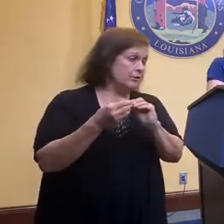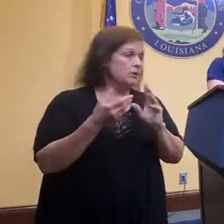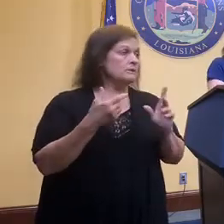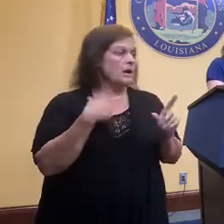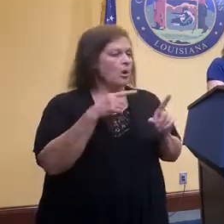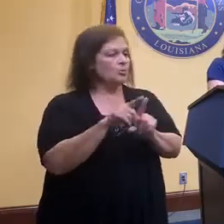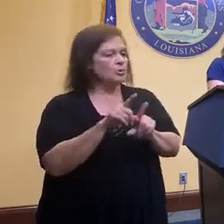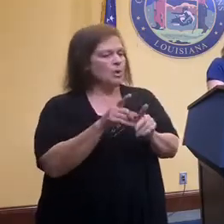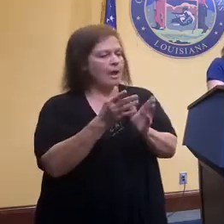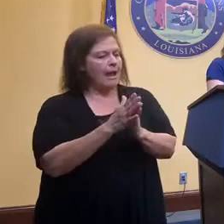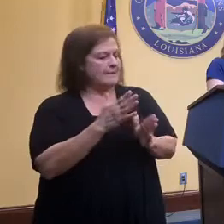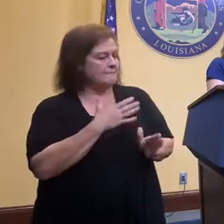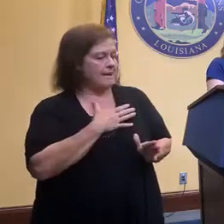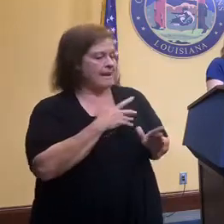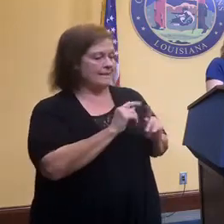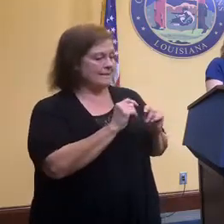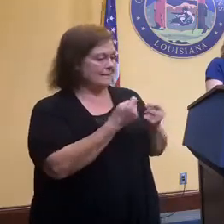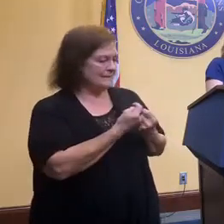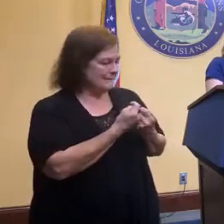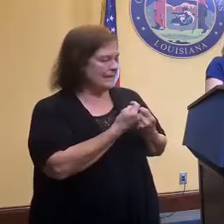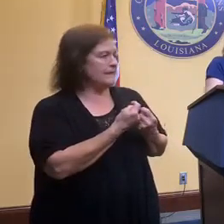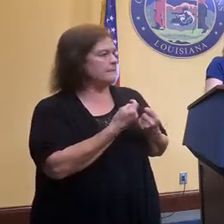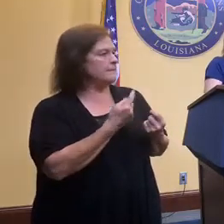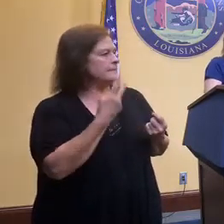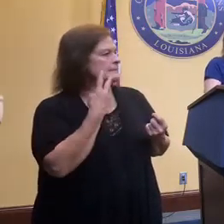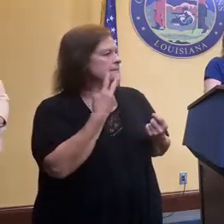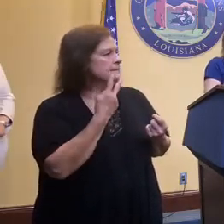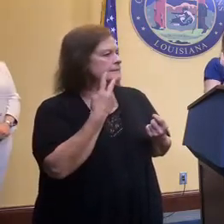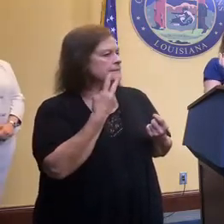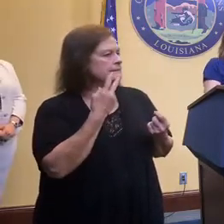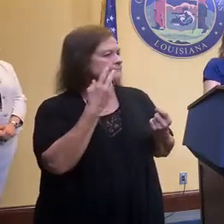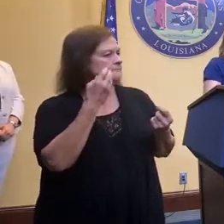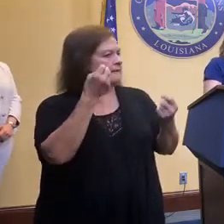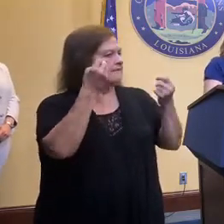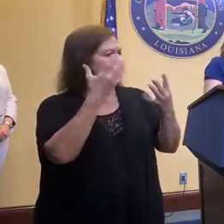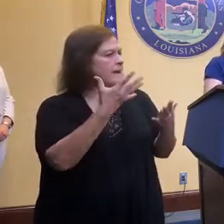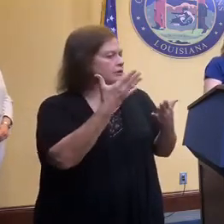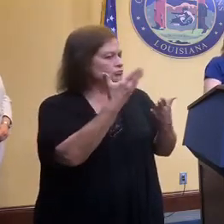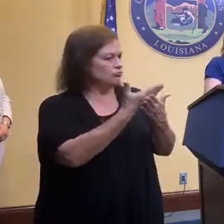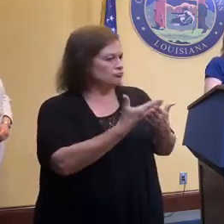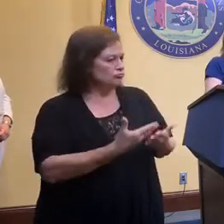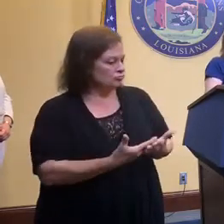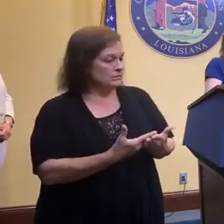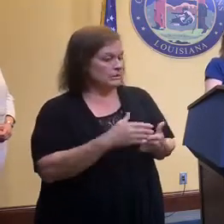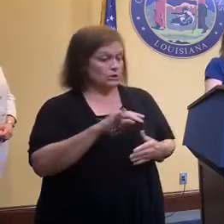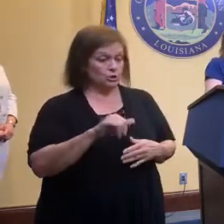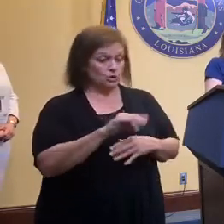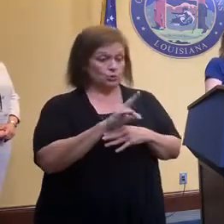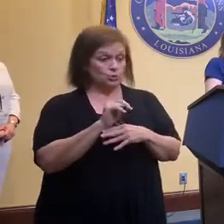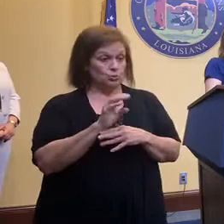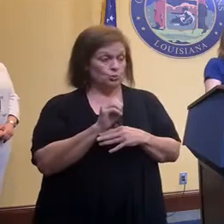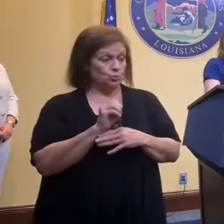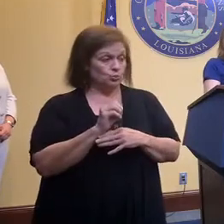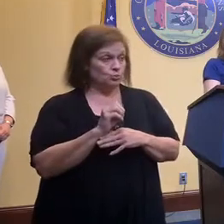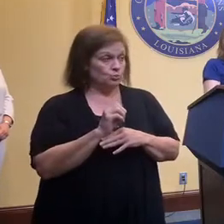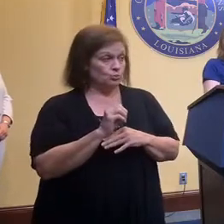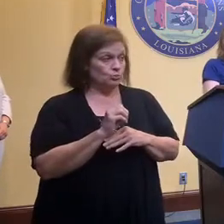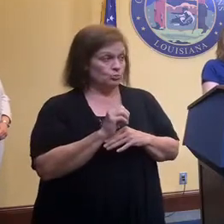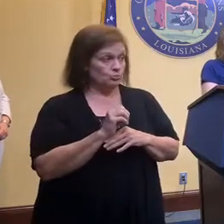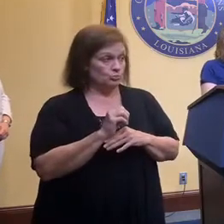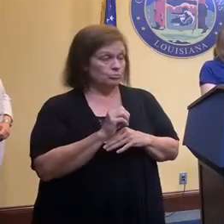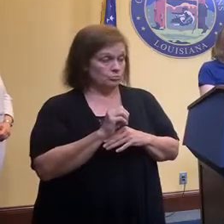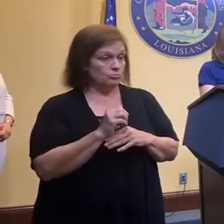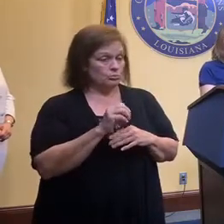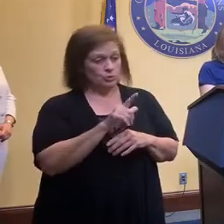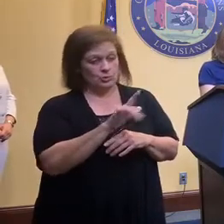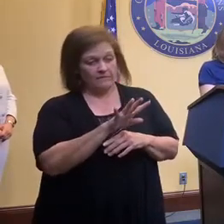look at all of our community-based data. And for the month of June, we had young